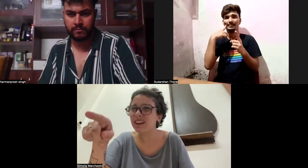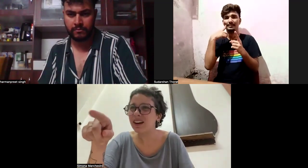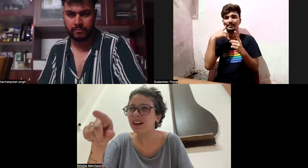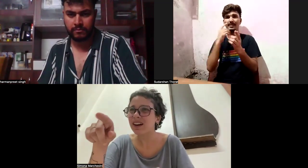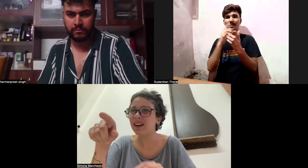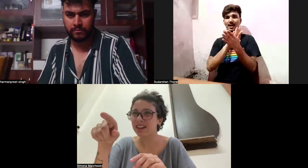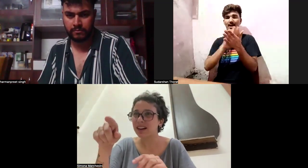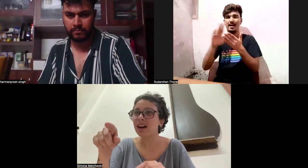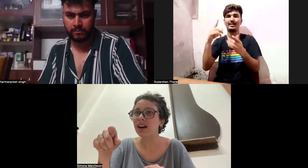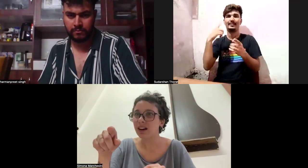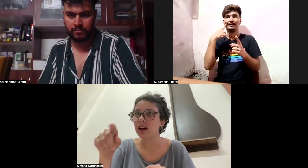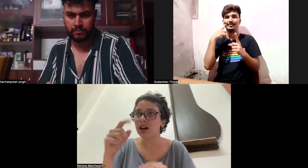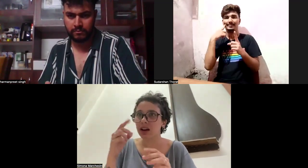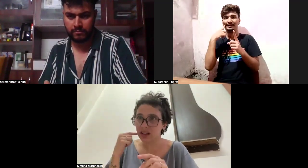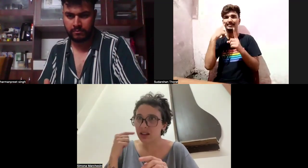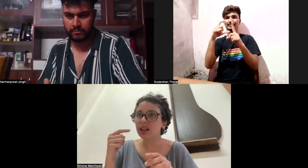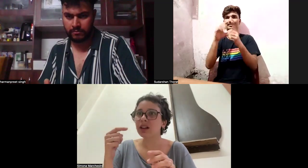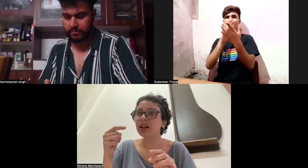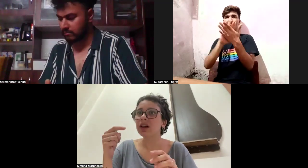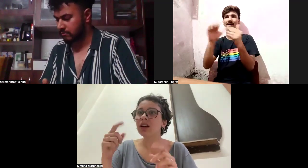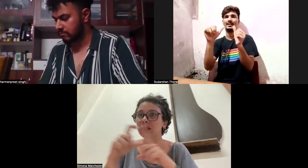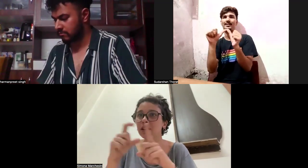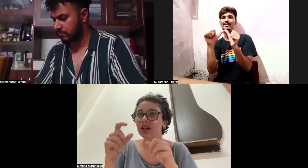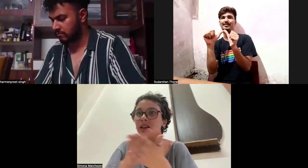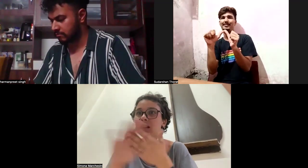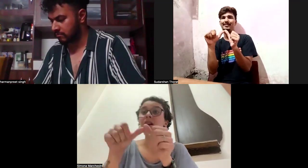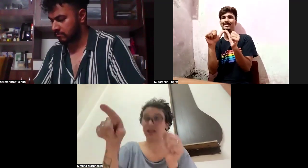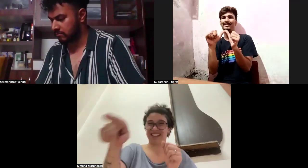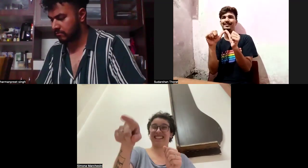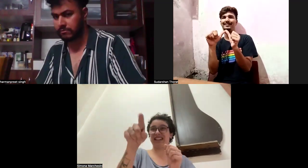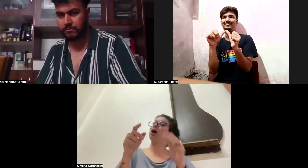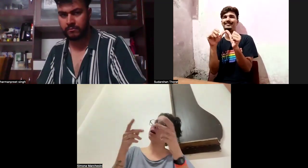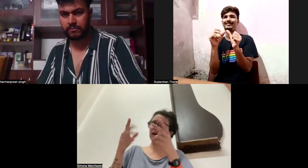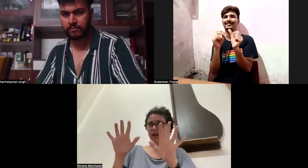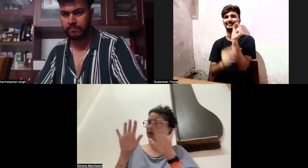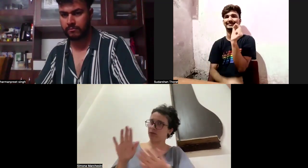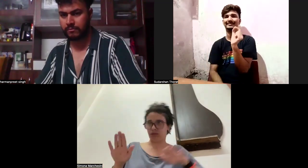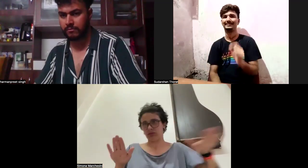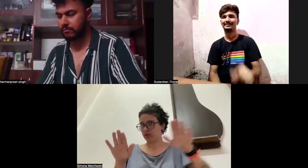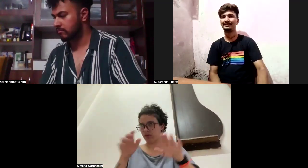still that are they the same? Are they part of the transgender community?